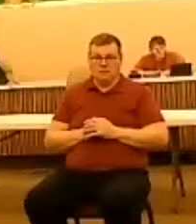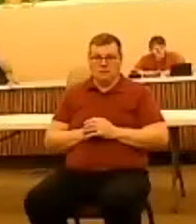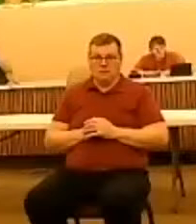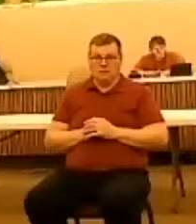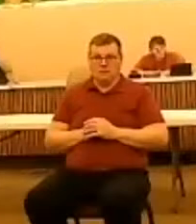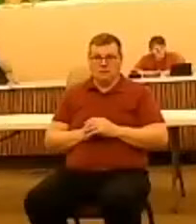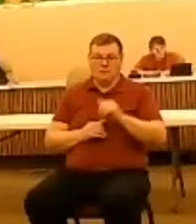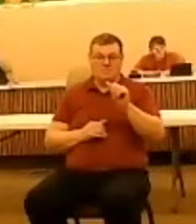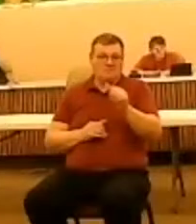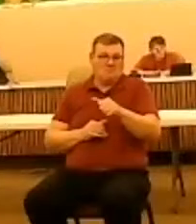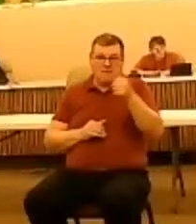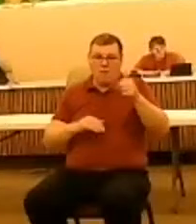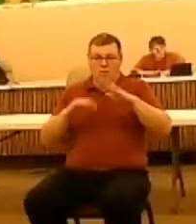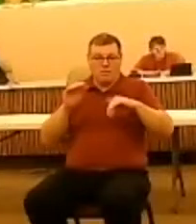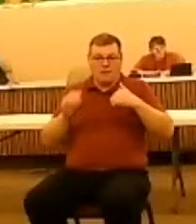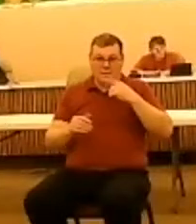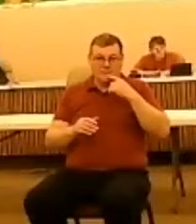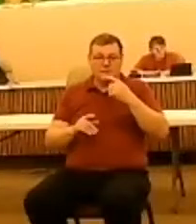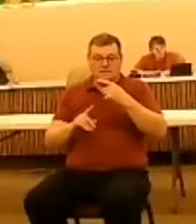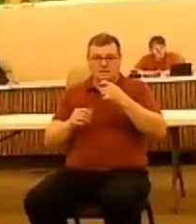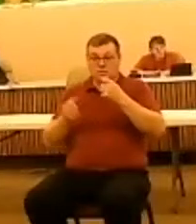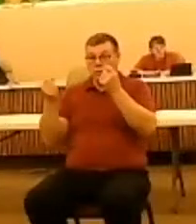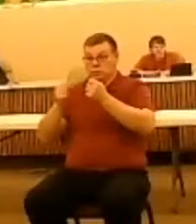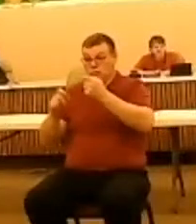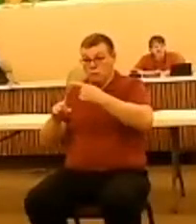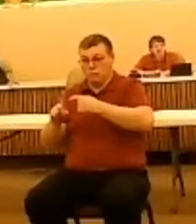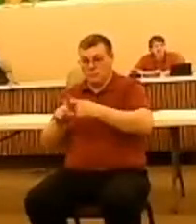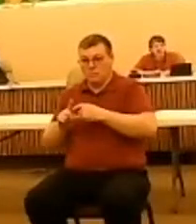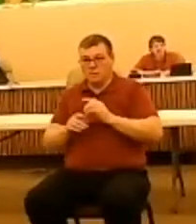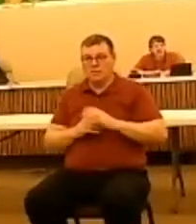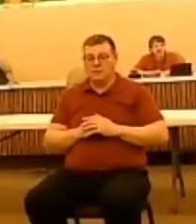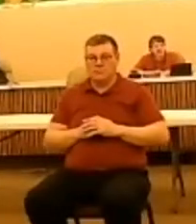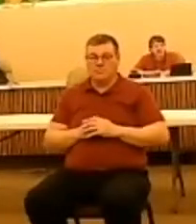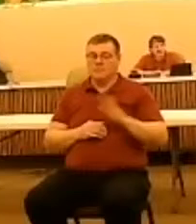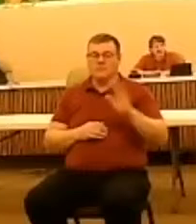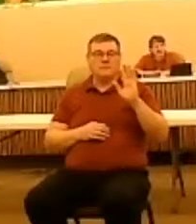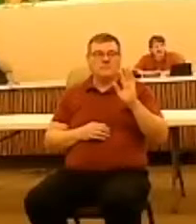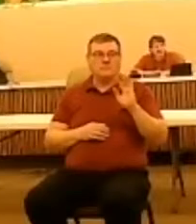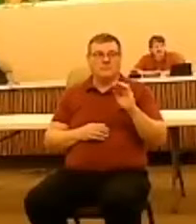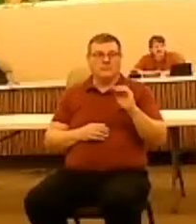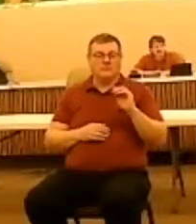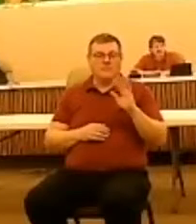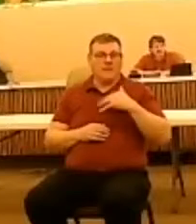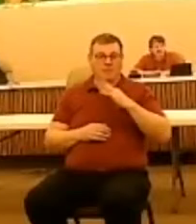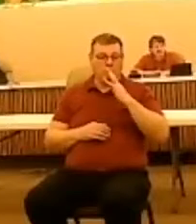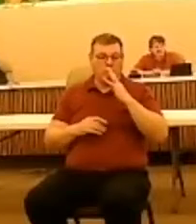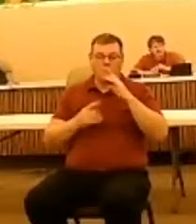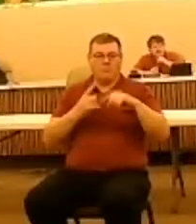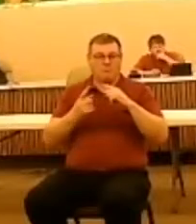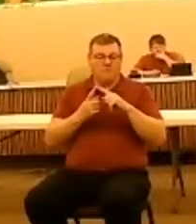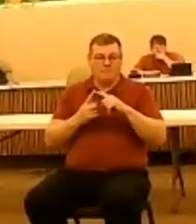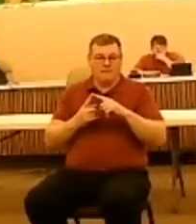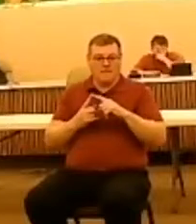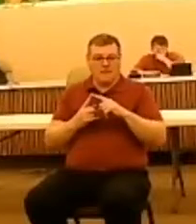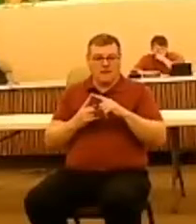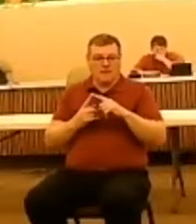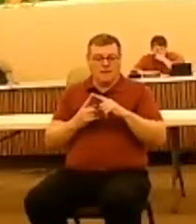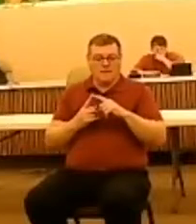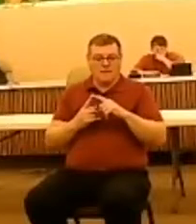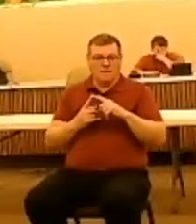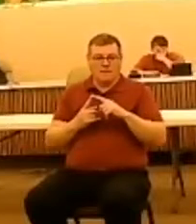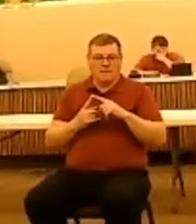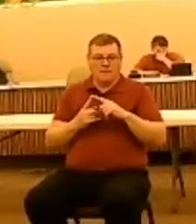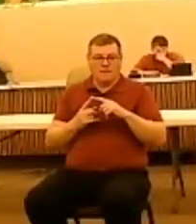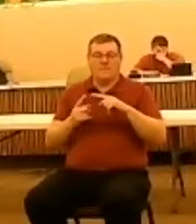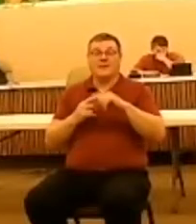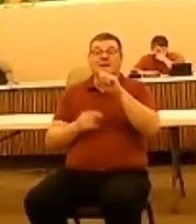other than that, like I say, the truck rentals they're on the portion of Jefferson Road by past